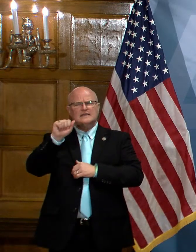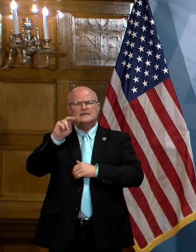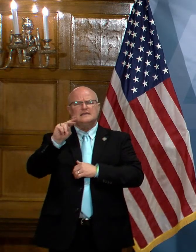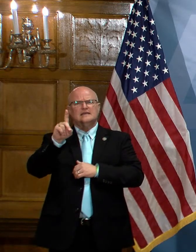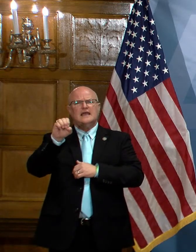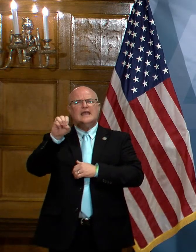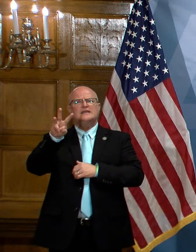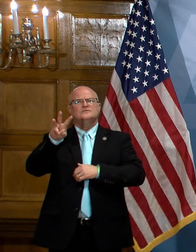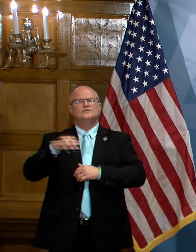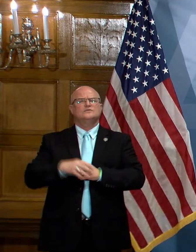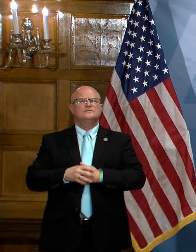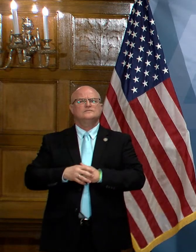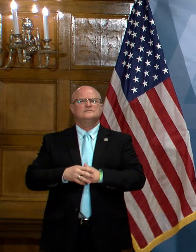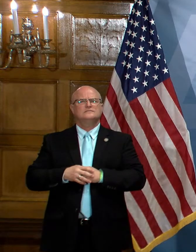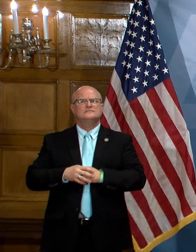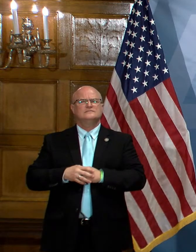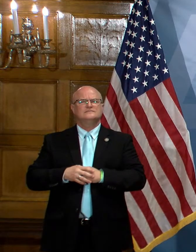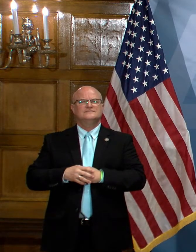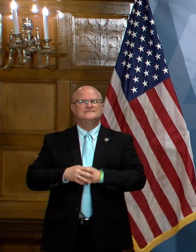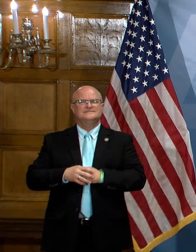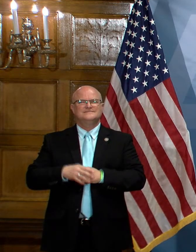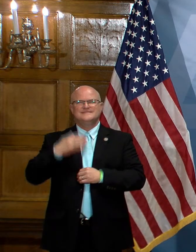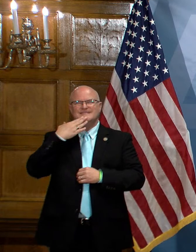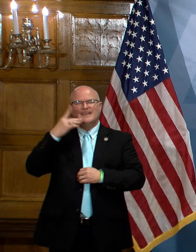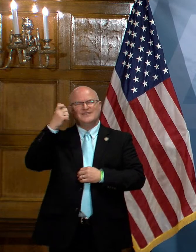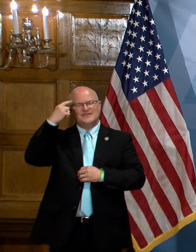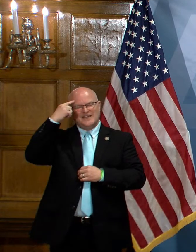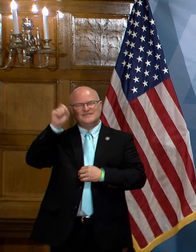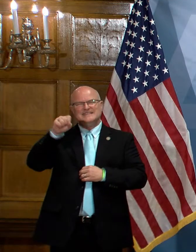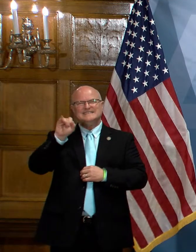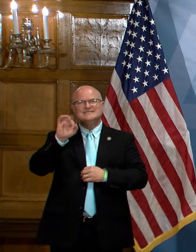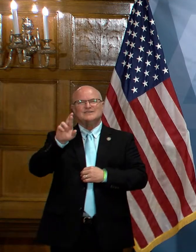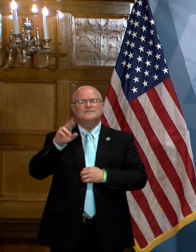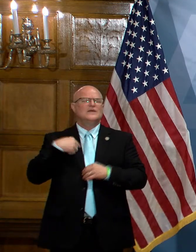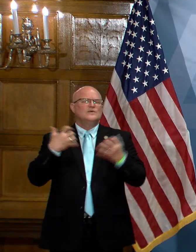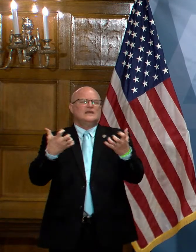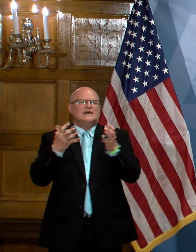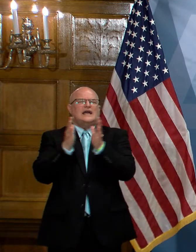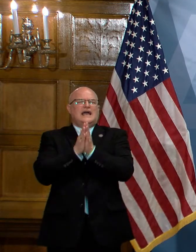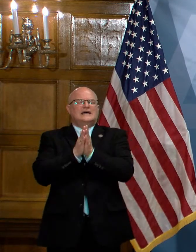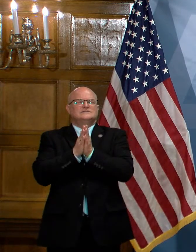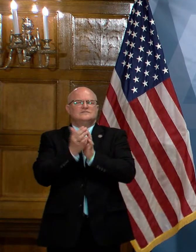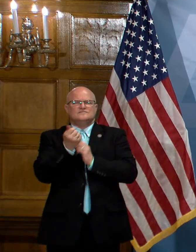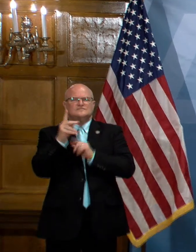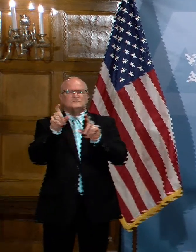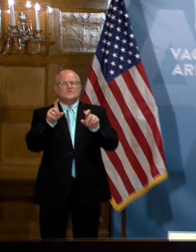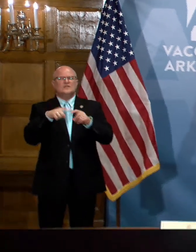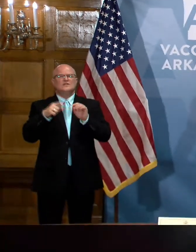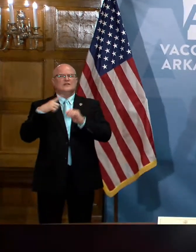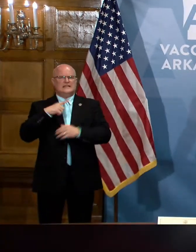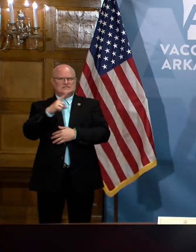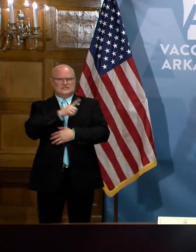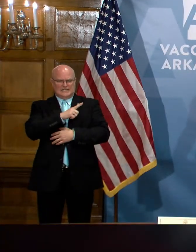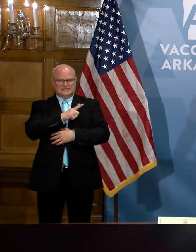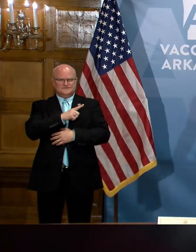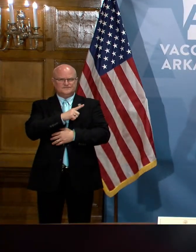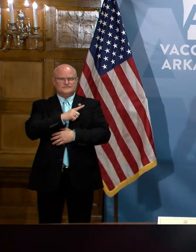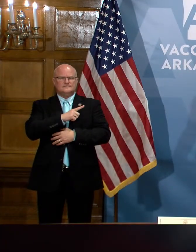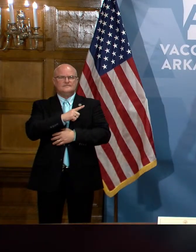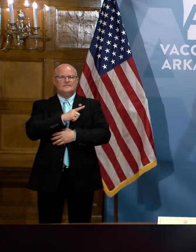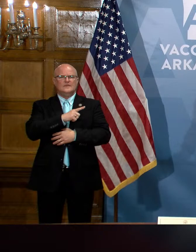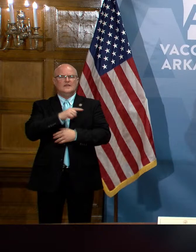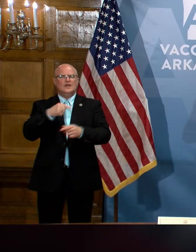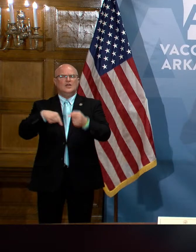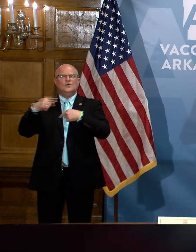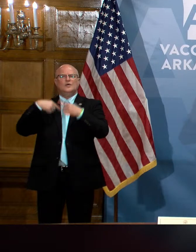there? Yes, sir. Thank you, Governor. Wanted to ask you a couple questions related to legislation.